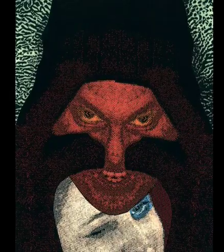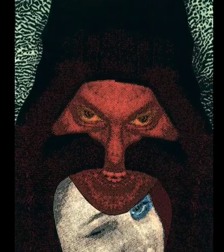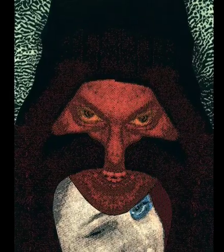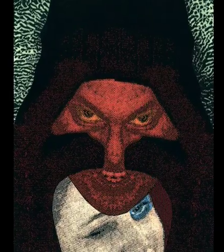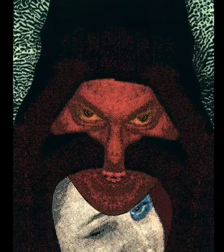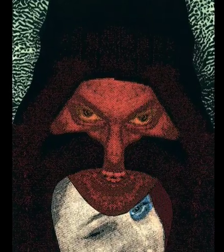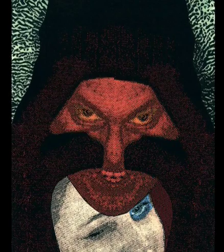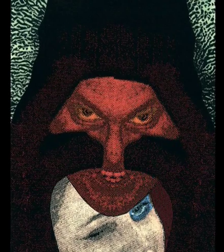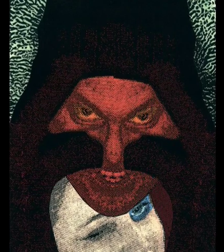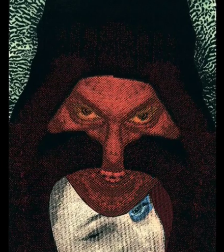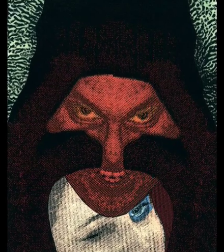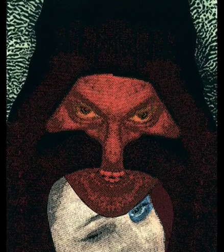The poster for the play